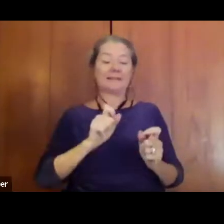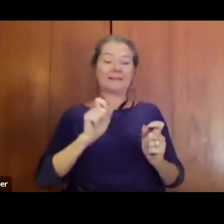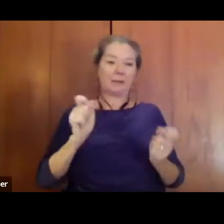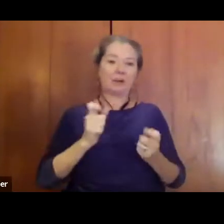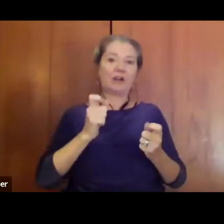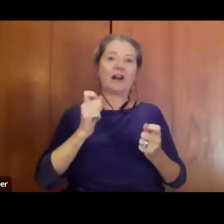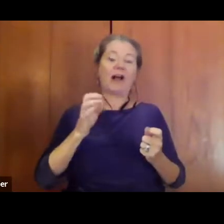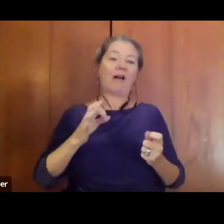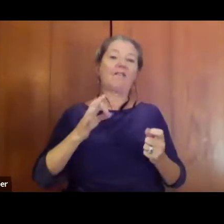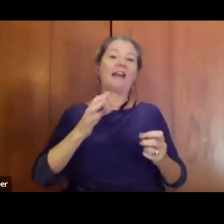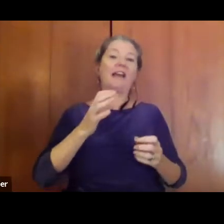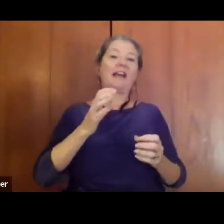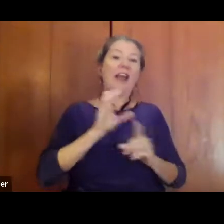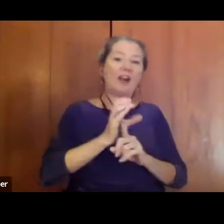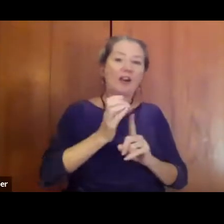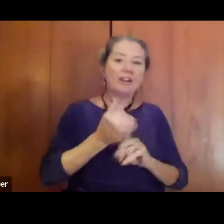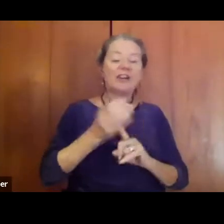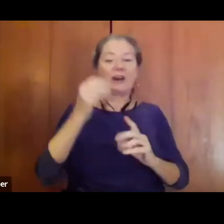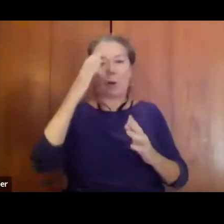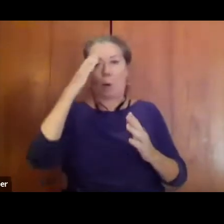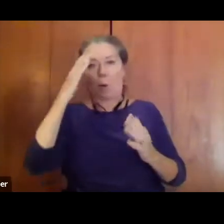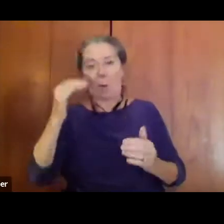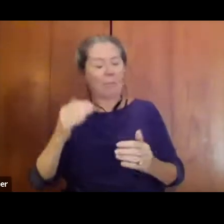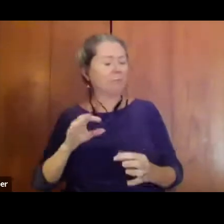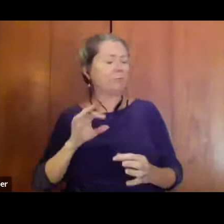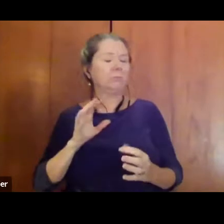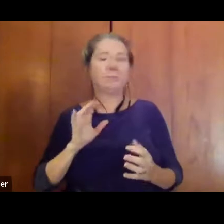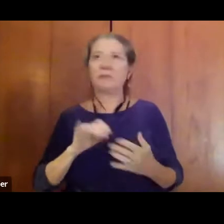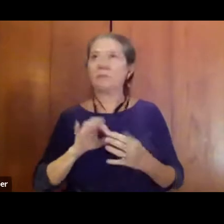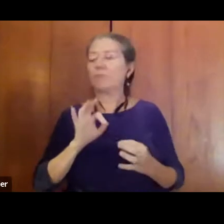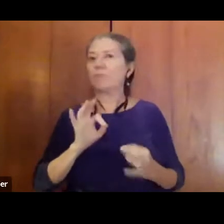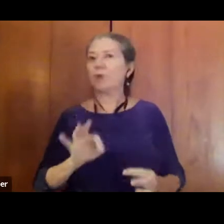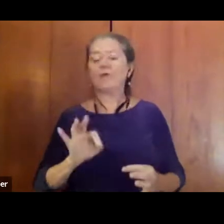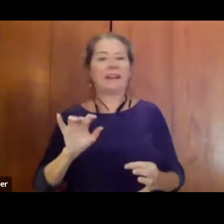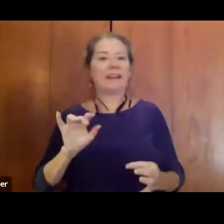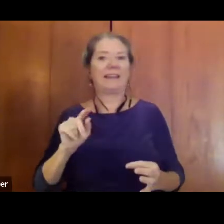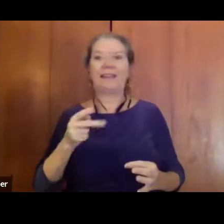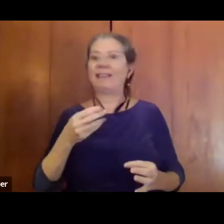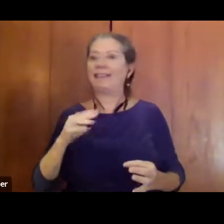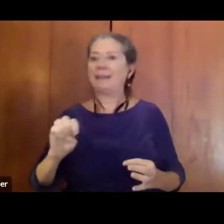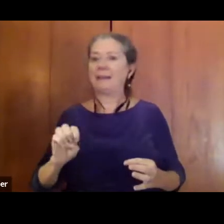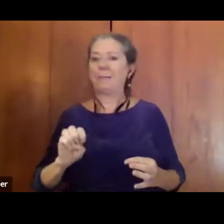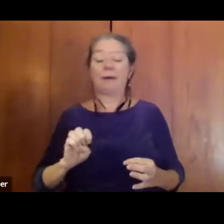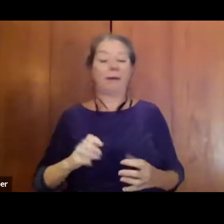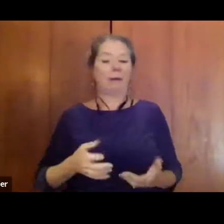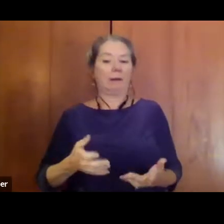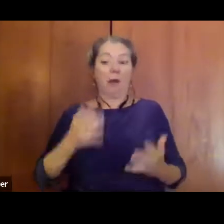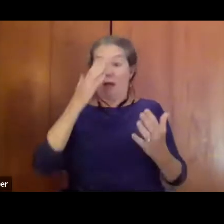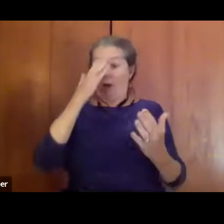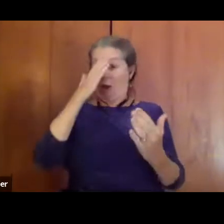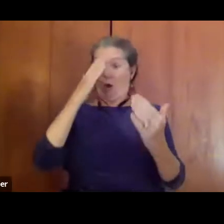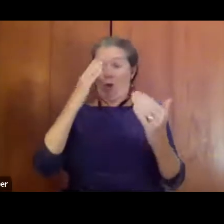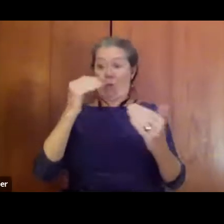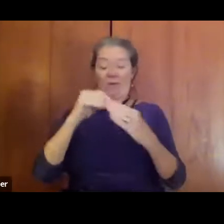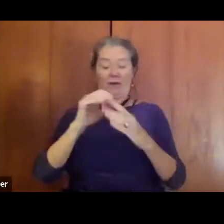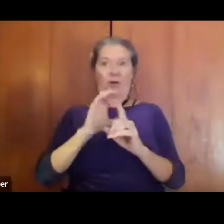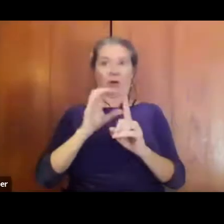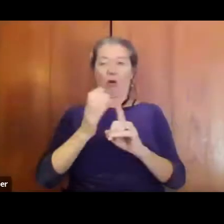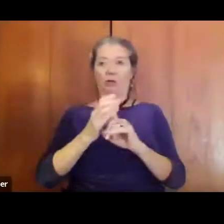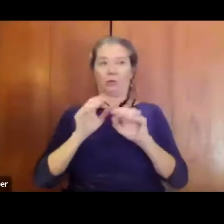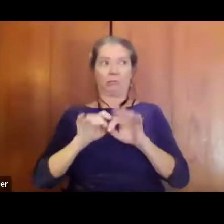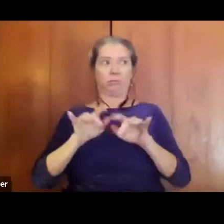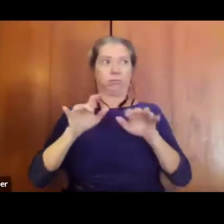think is amazingly spot on. There's no doubt that the persistence of hope in our culture manifests itself in so many